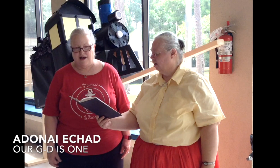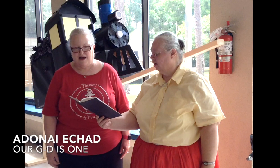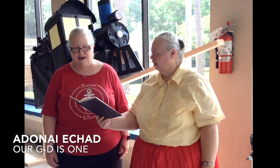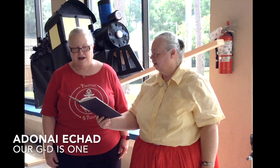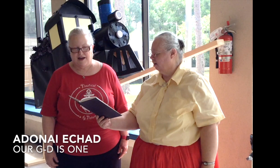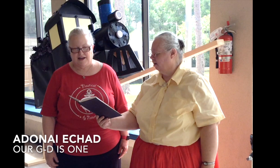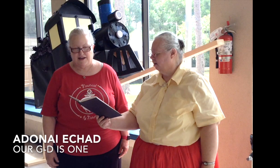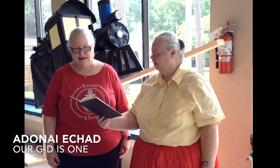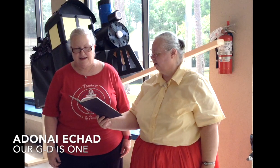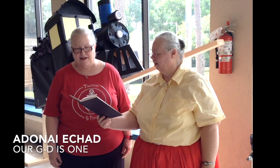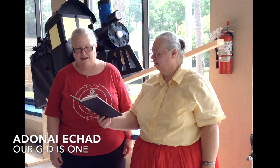Adonai